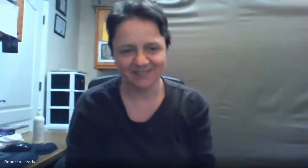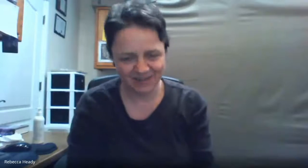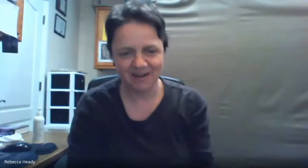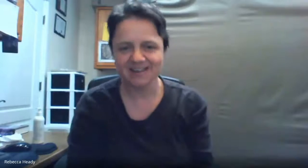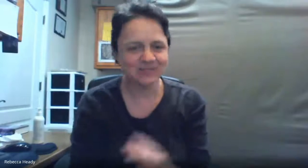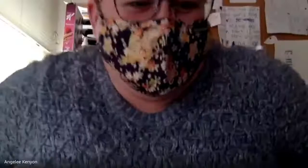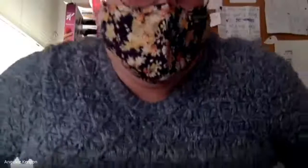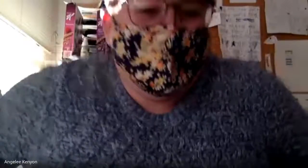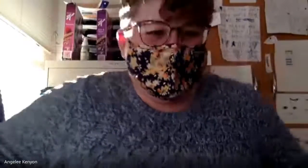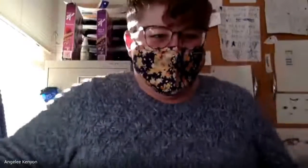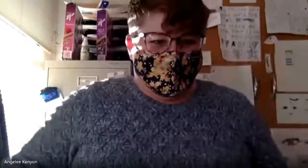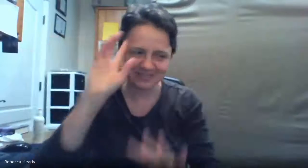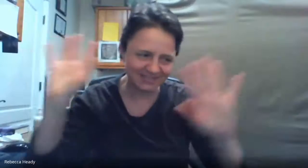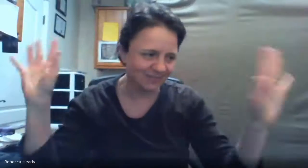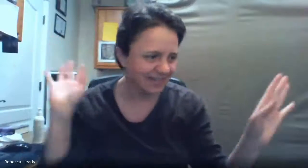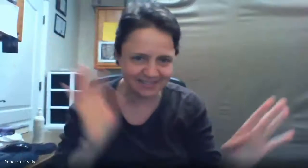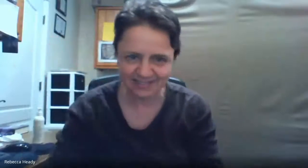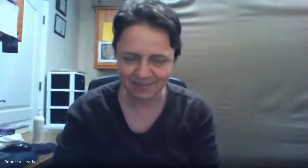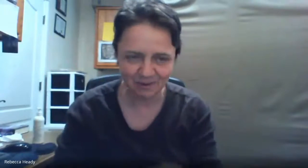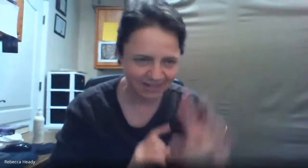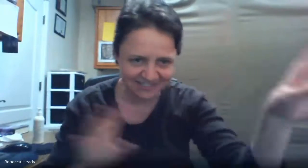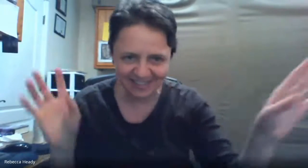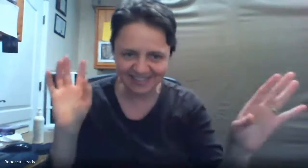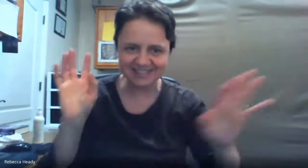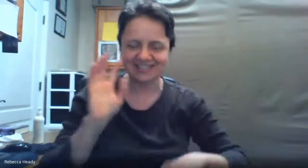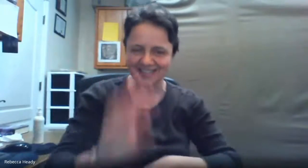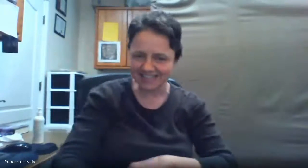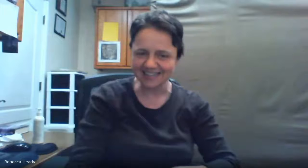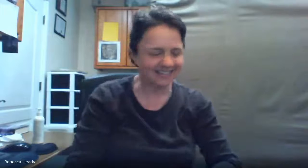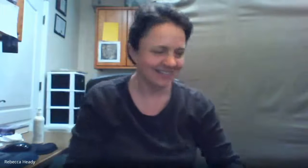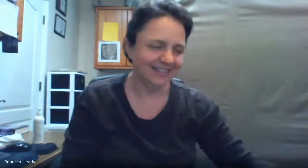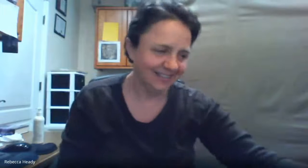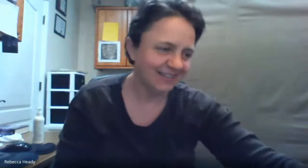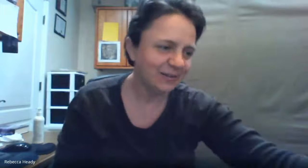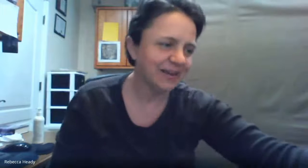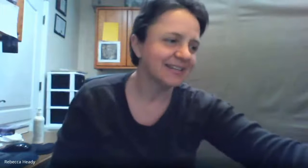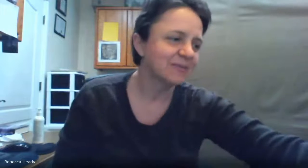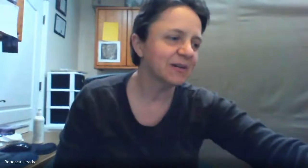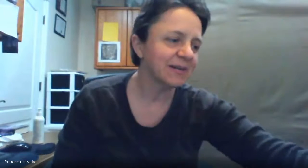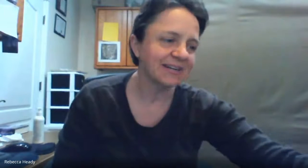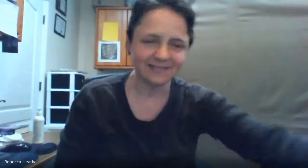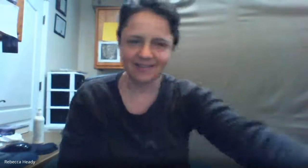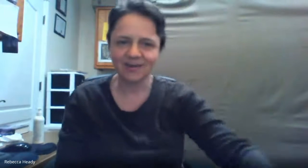My body's doing one thing, my mind's doing something else. I'm like watching you guys and singing. Oh man, it's been a week.